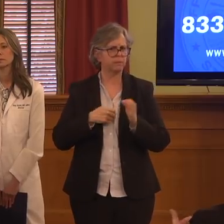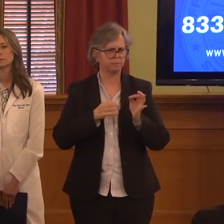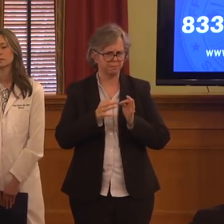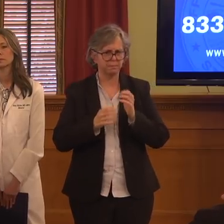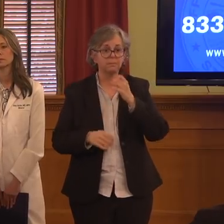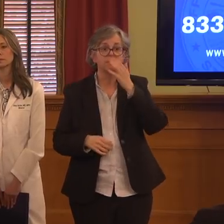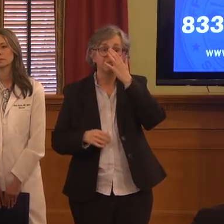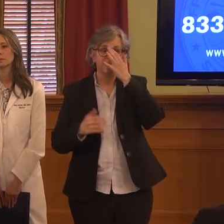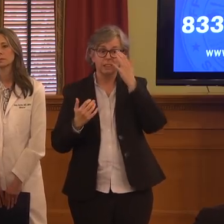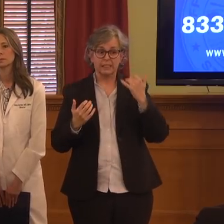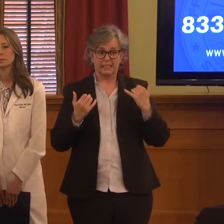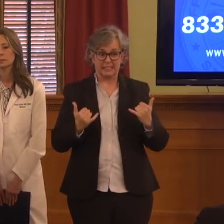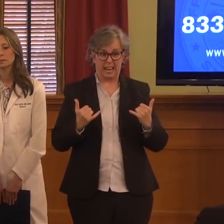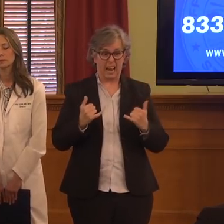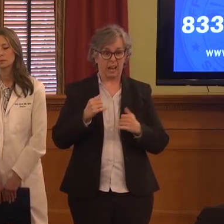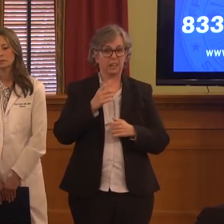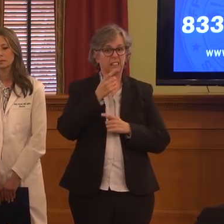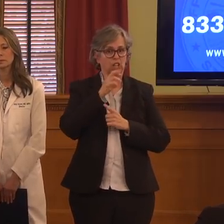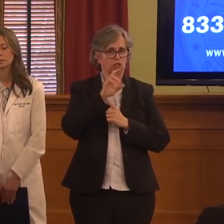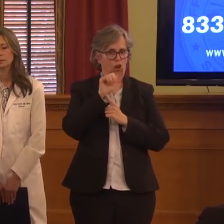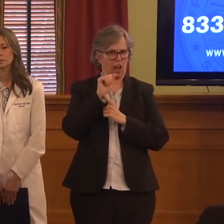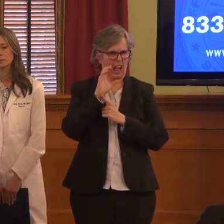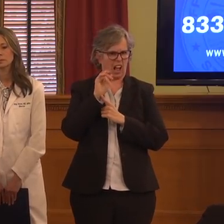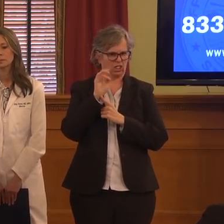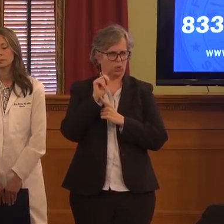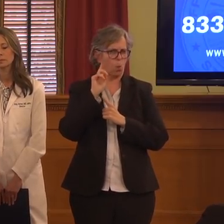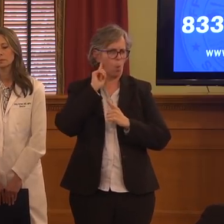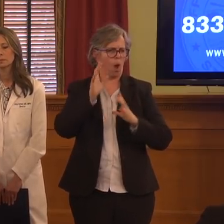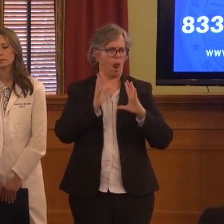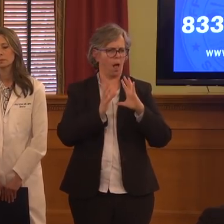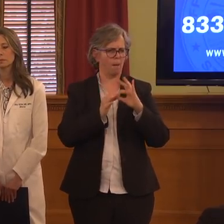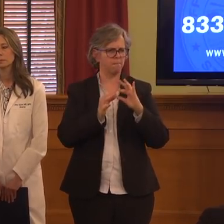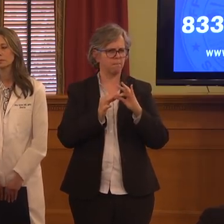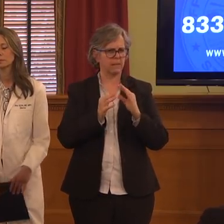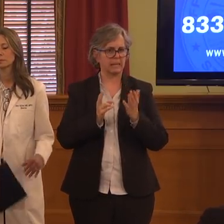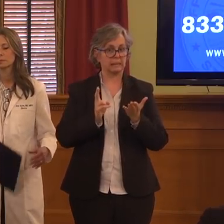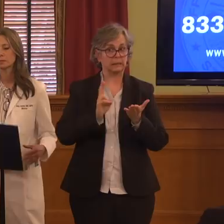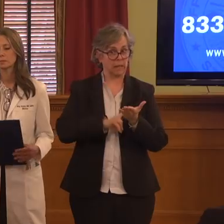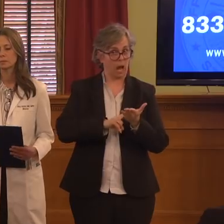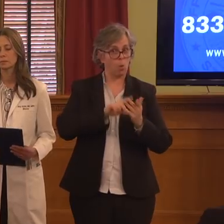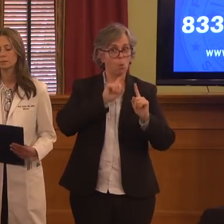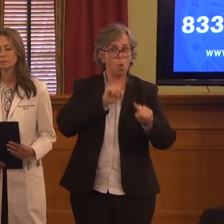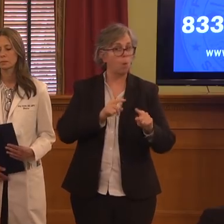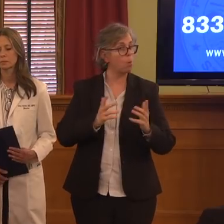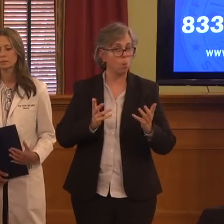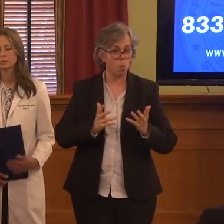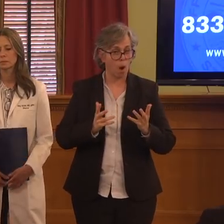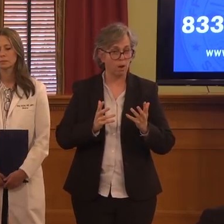banning the gathering together of people, over 100 people.